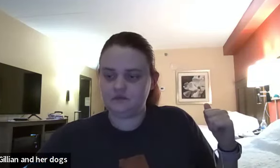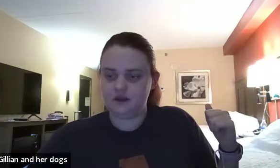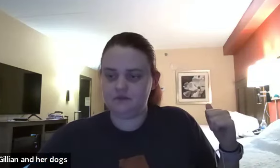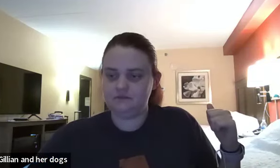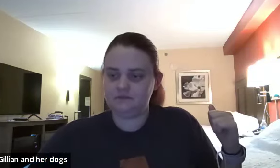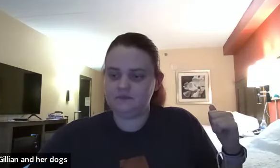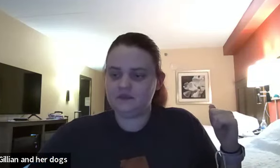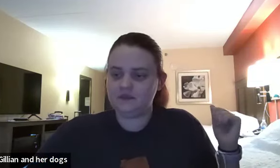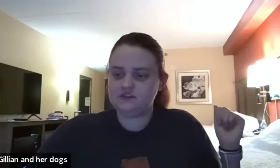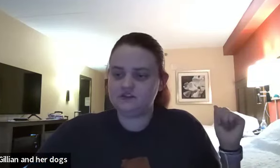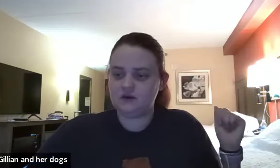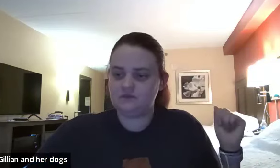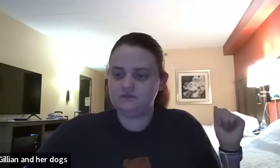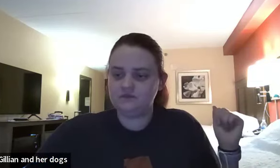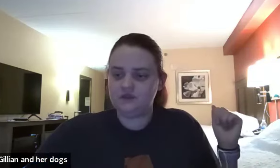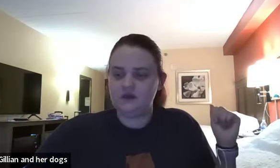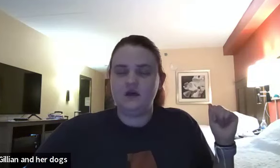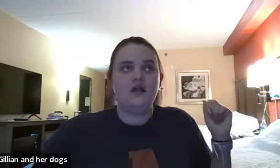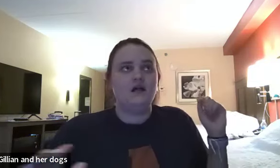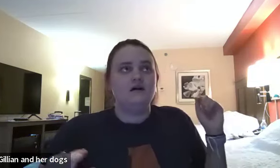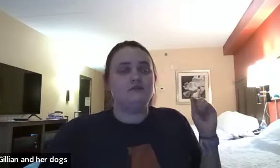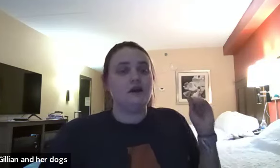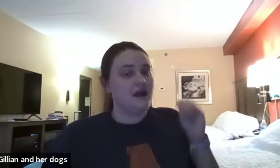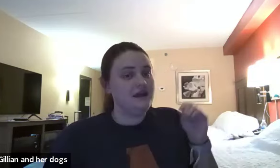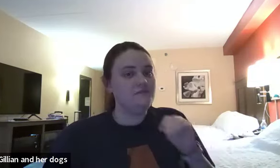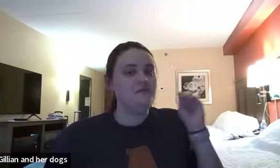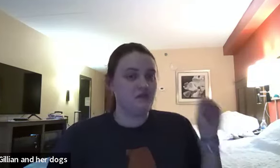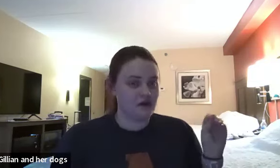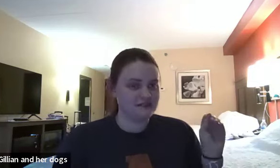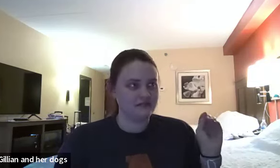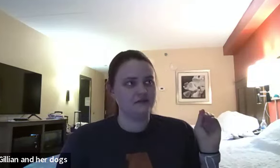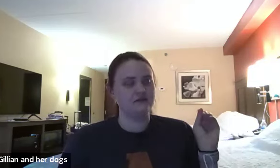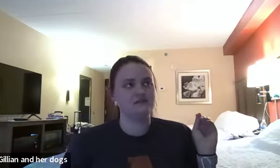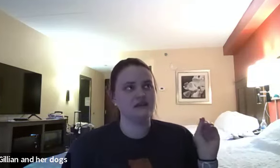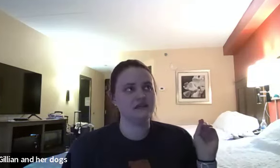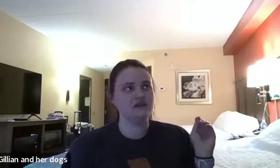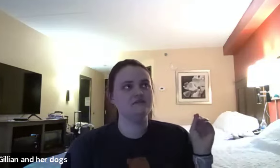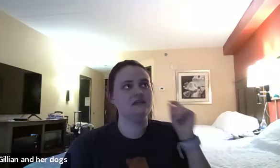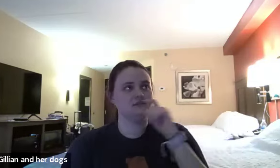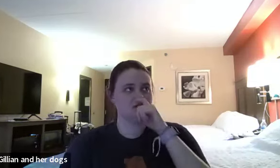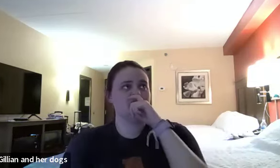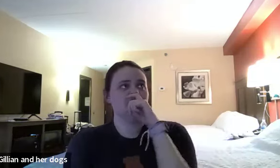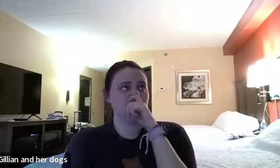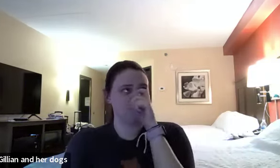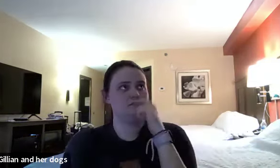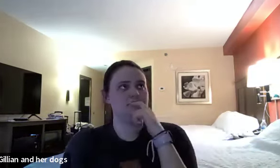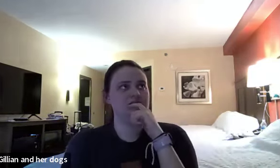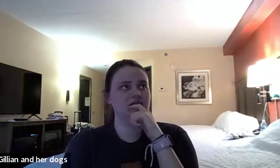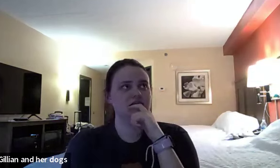Okay. So for I am lost, that is kind of an interesting one